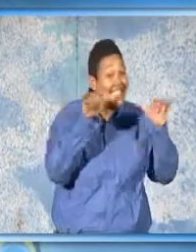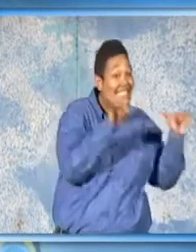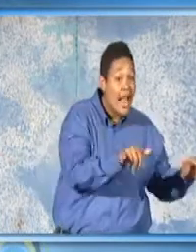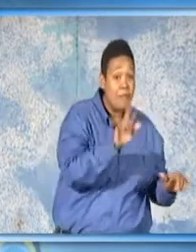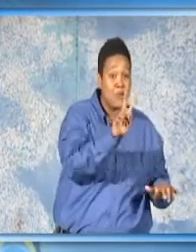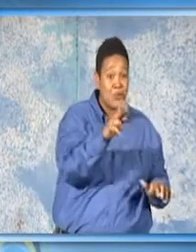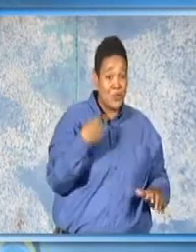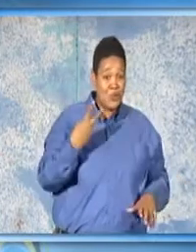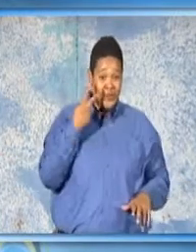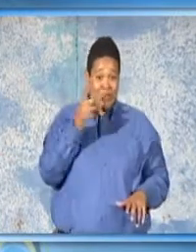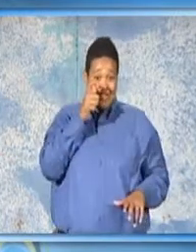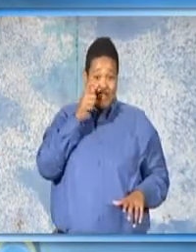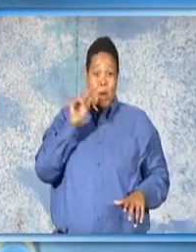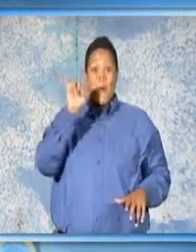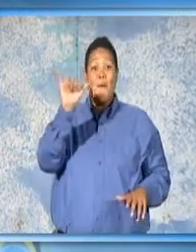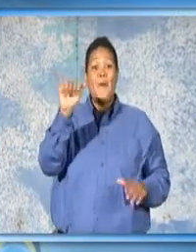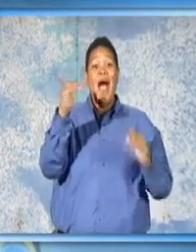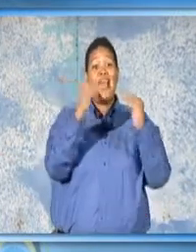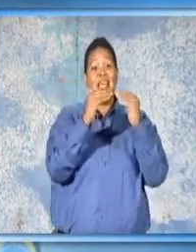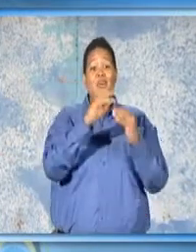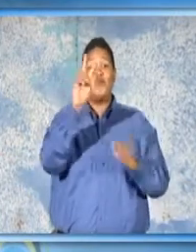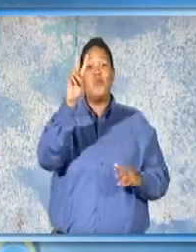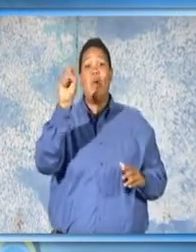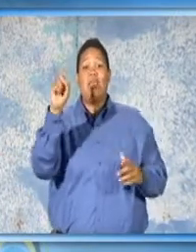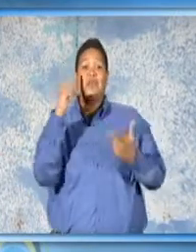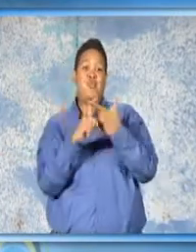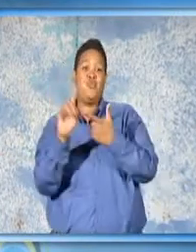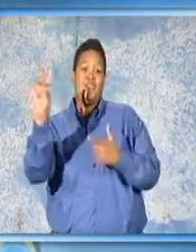the equation y equals 2x plus 7.